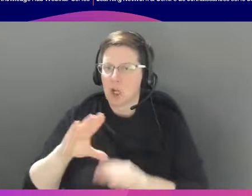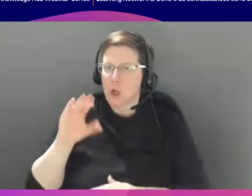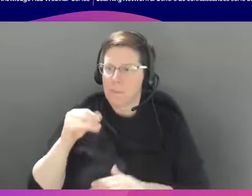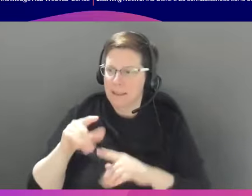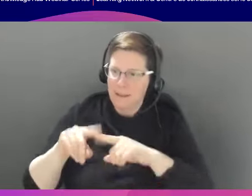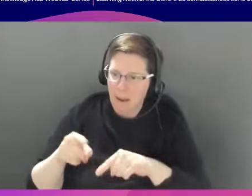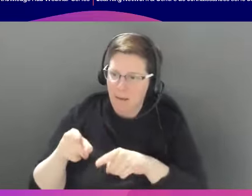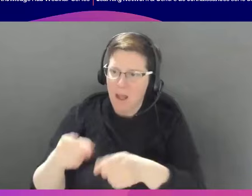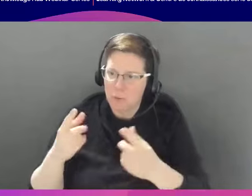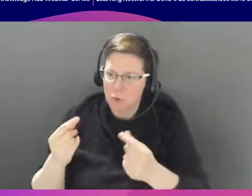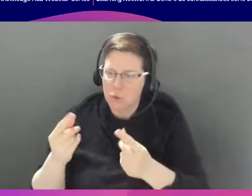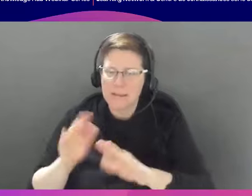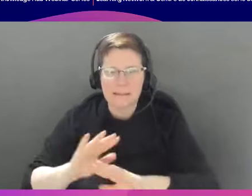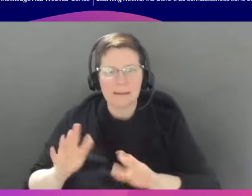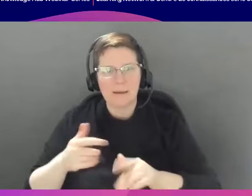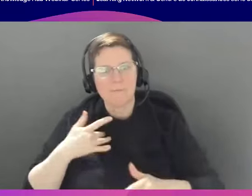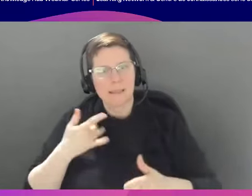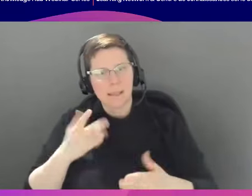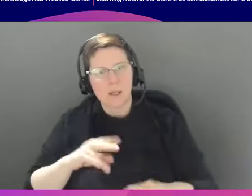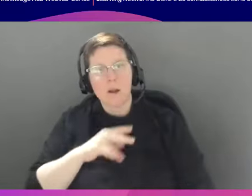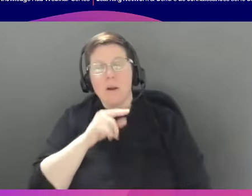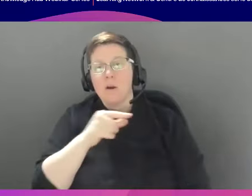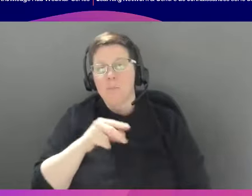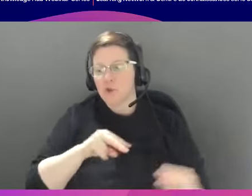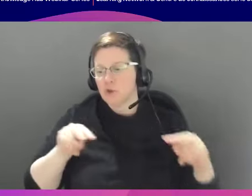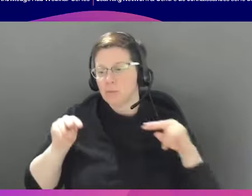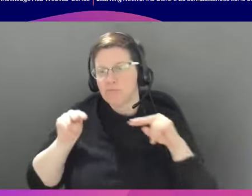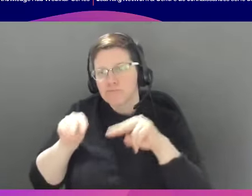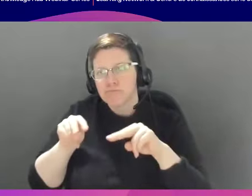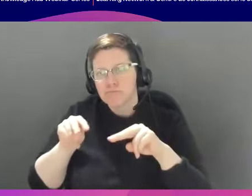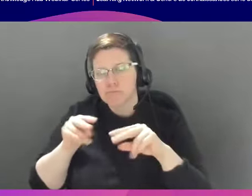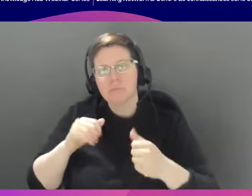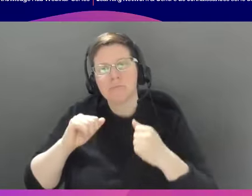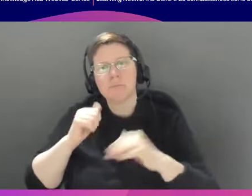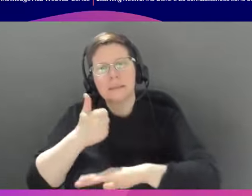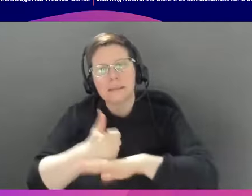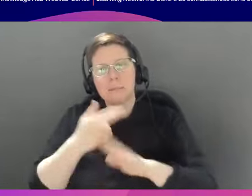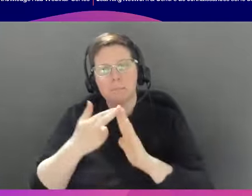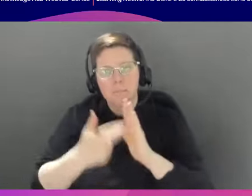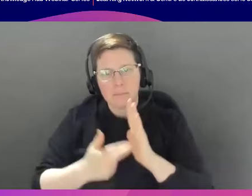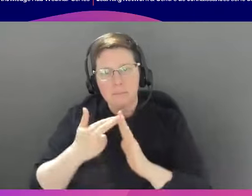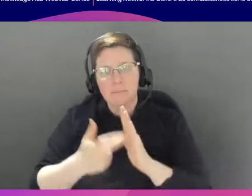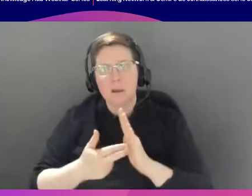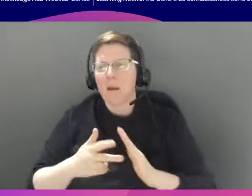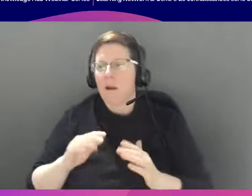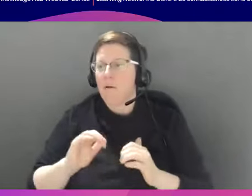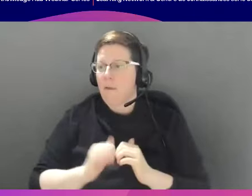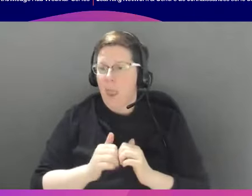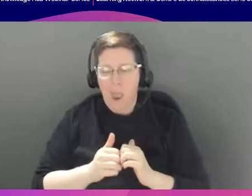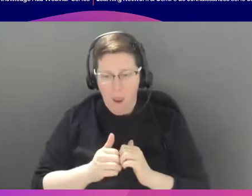be the ones to kind of regulate and establish like standards of kind of like platform engagement and how these